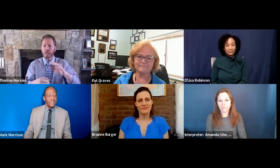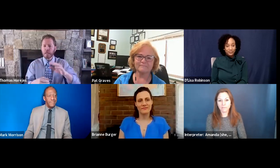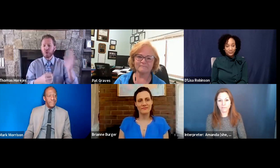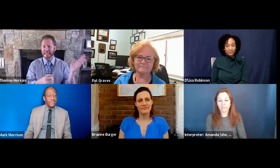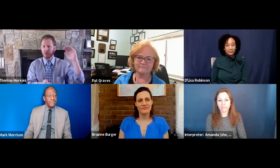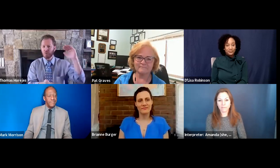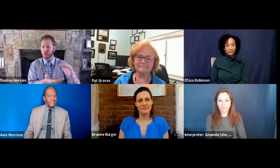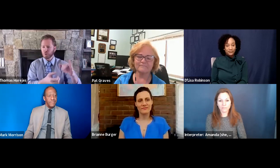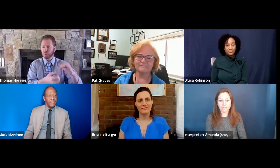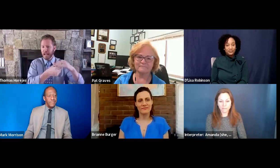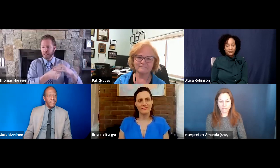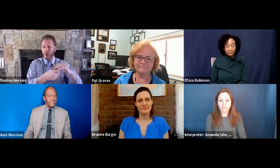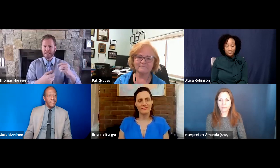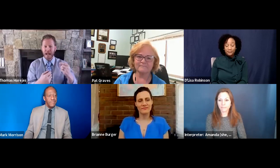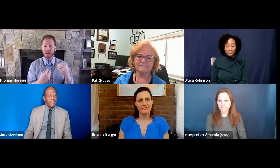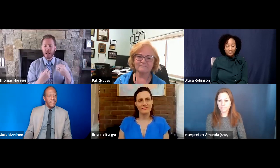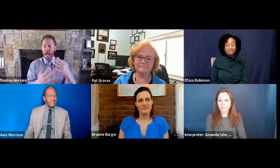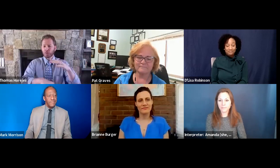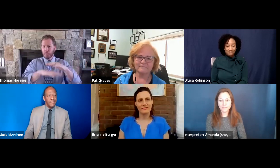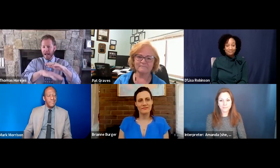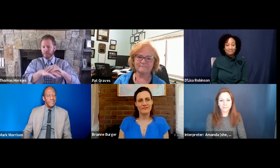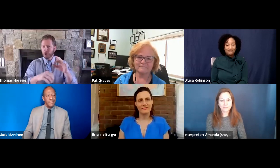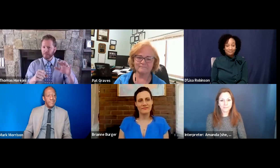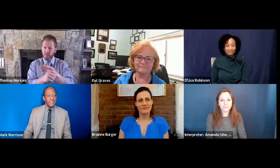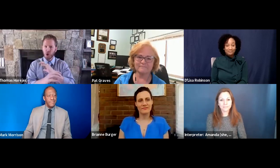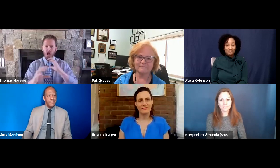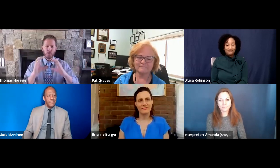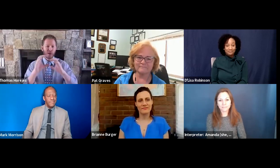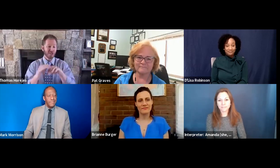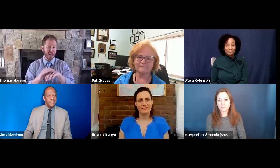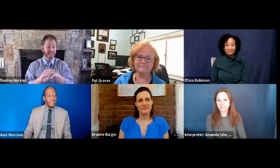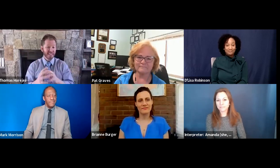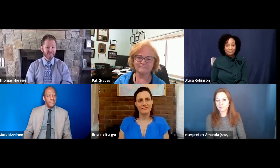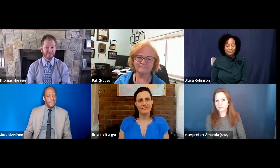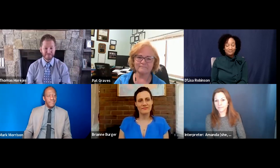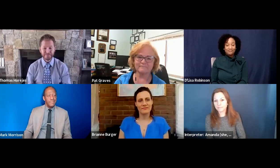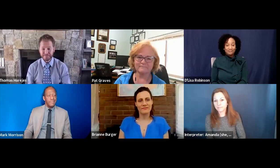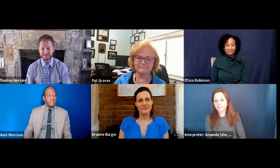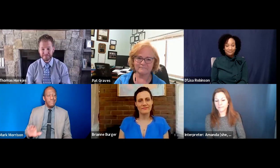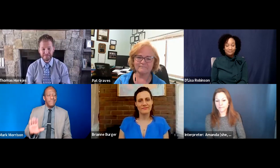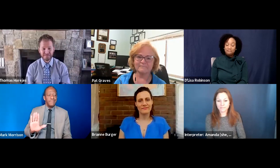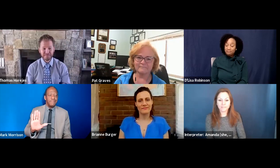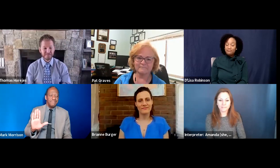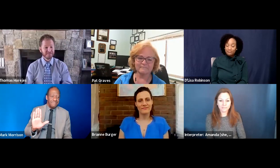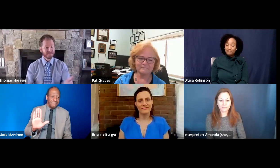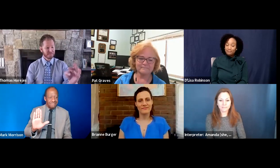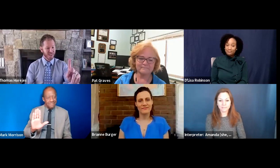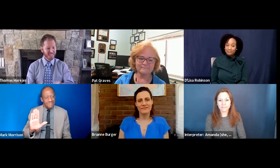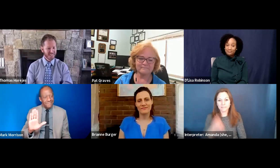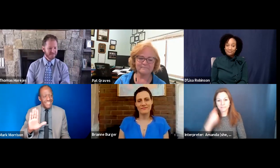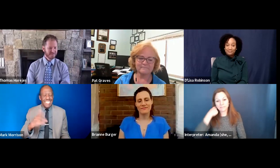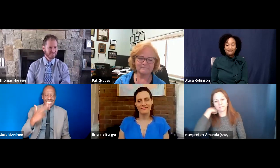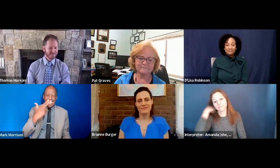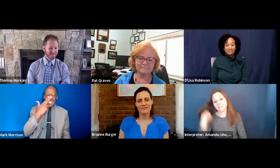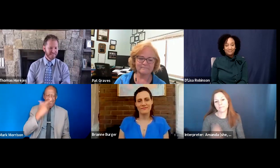the stress. So any prep that is given to interpreters ahead of time can help them to be prepared to reduce